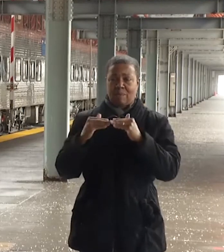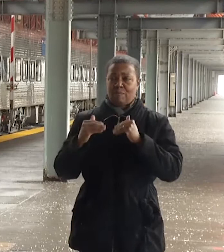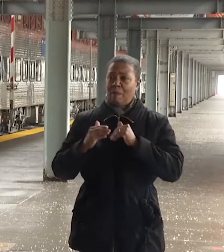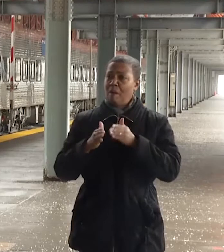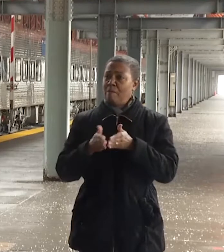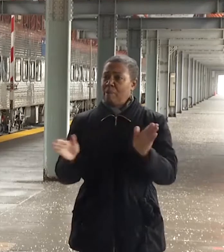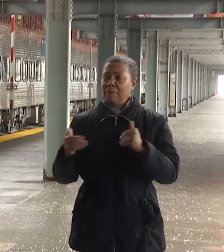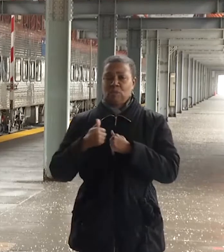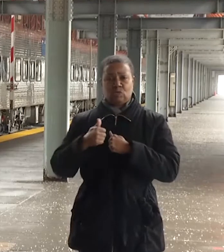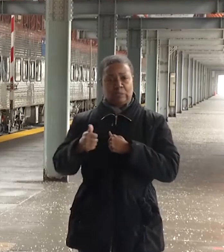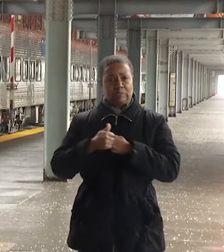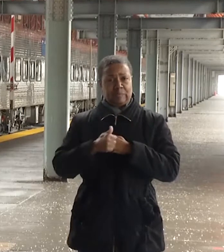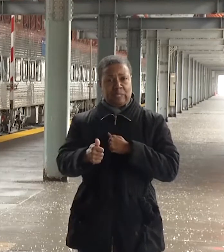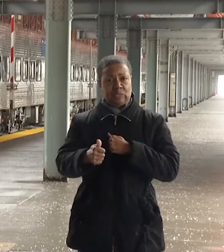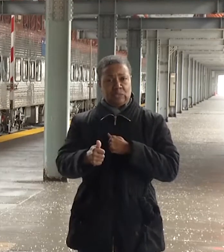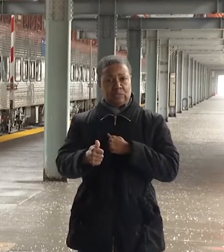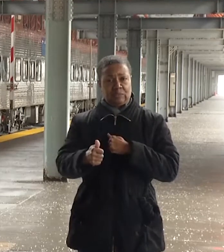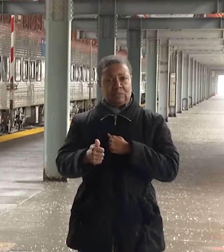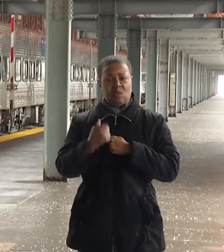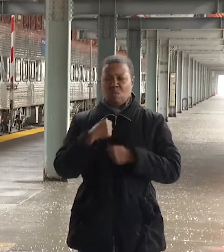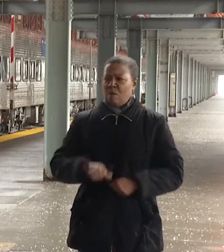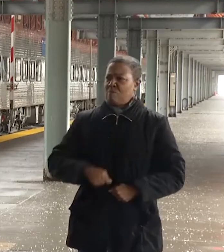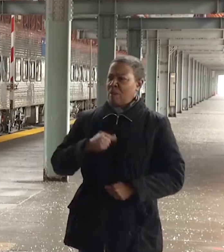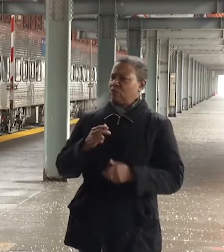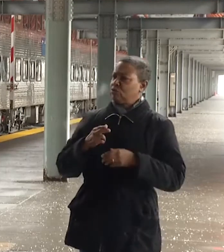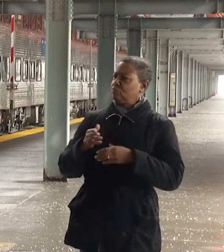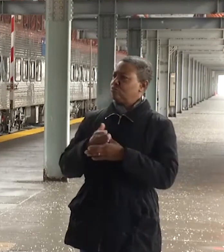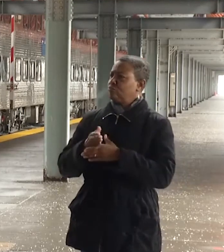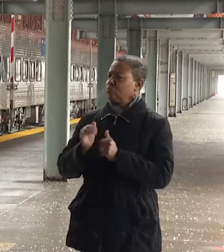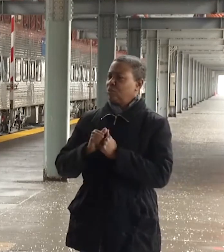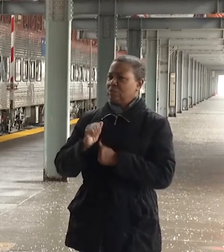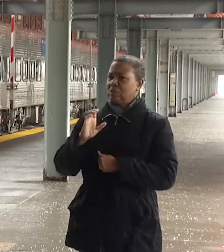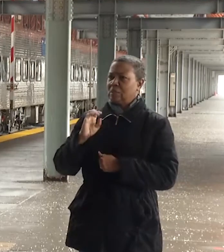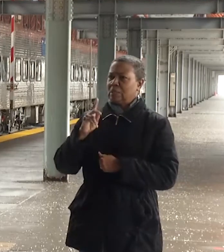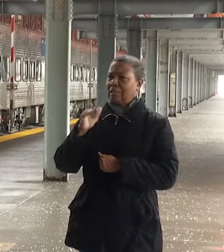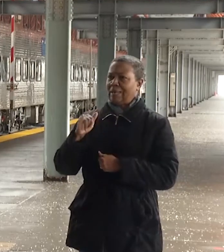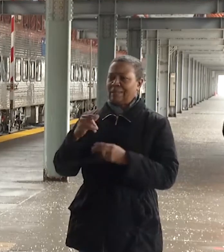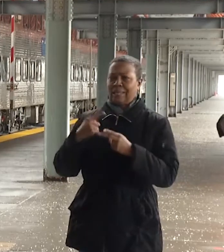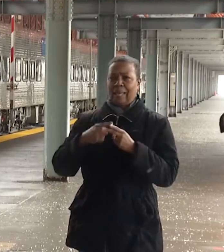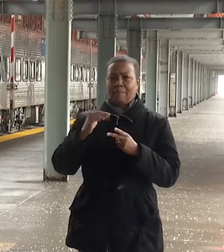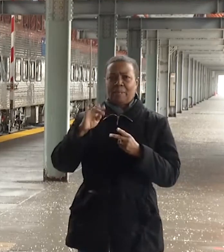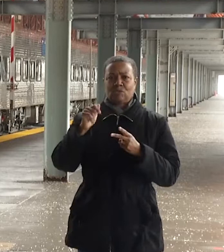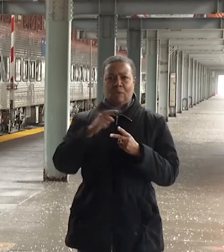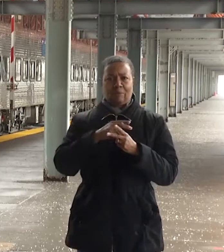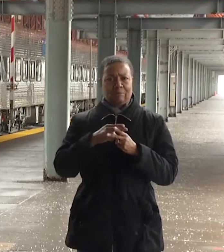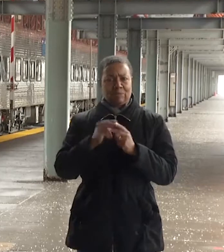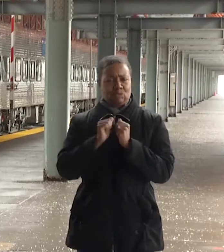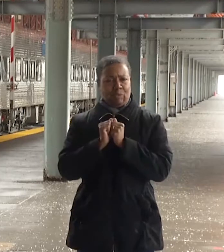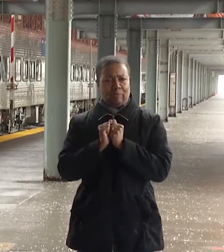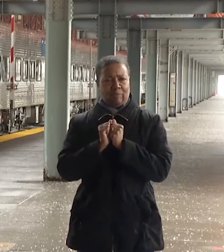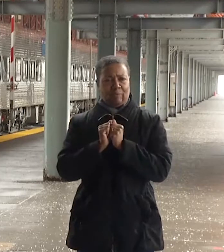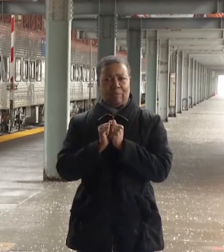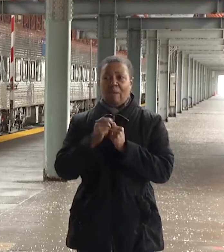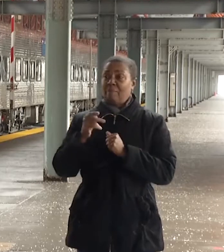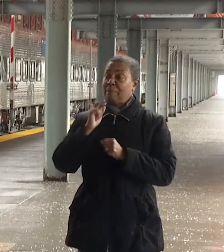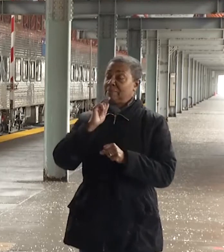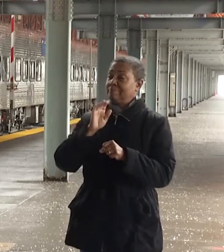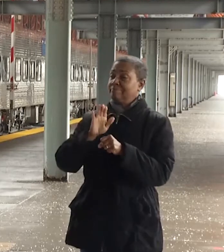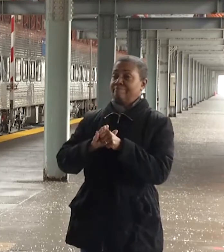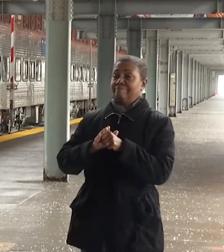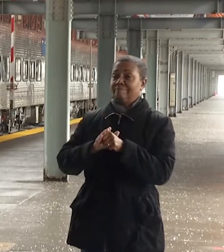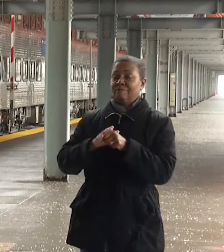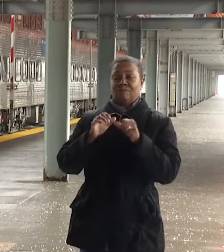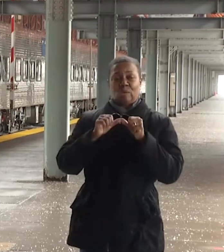transportation. We're proud to be partners with Cook County and Metra. PACE is committed